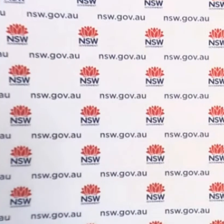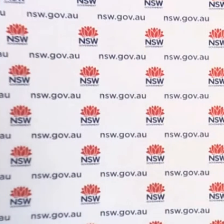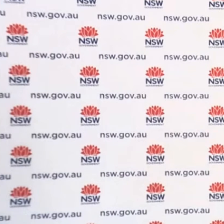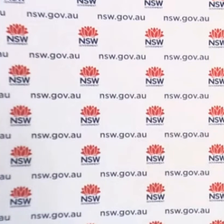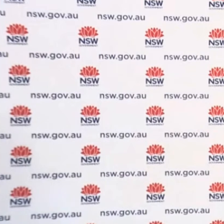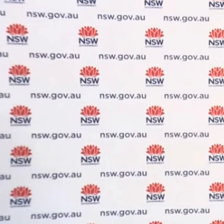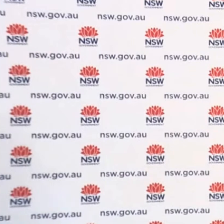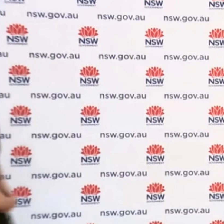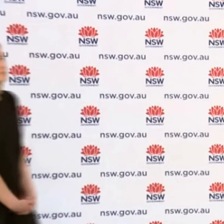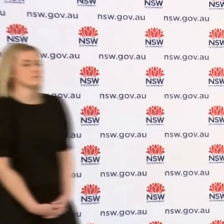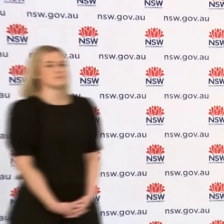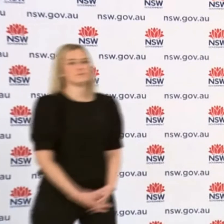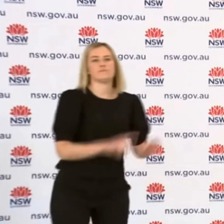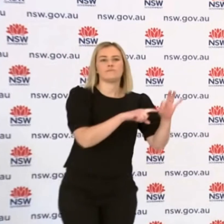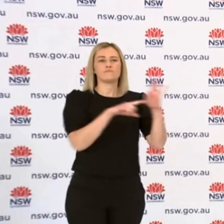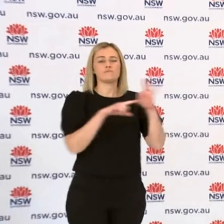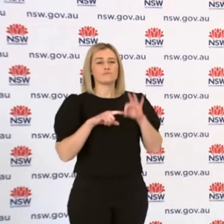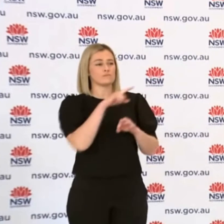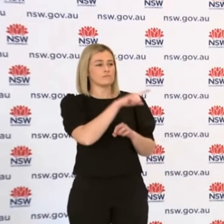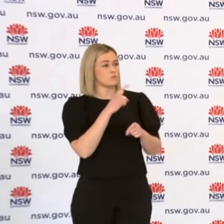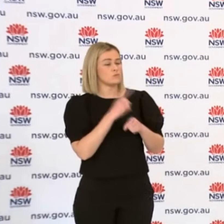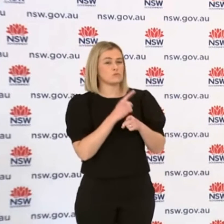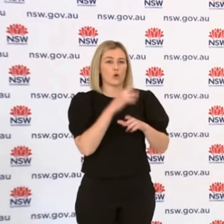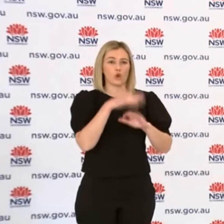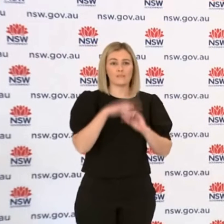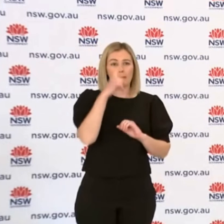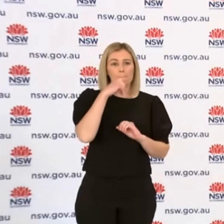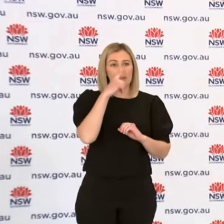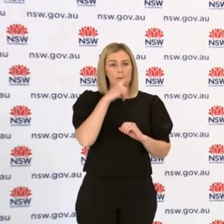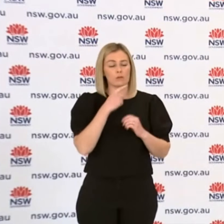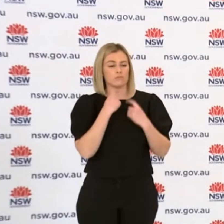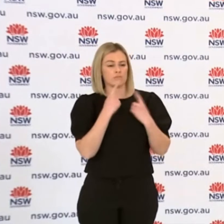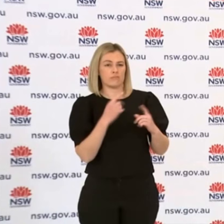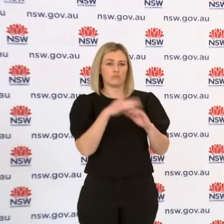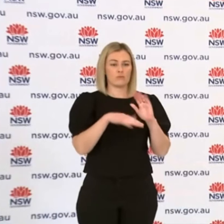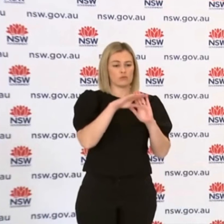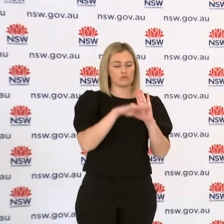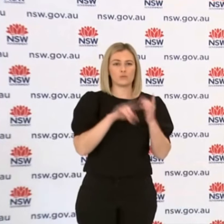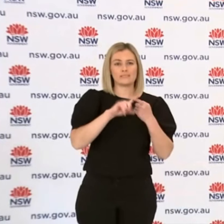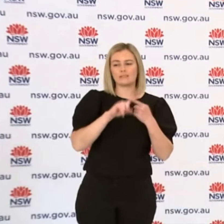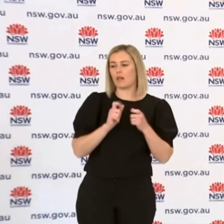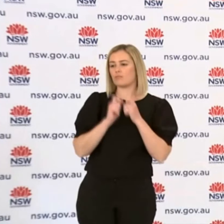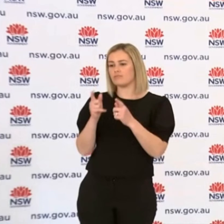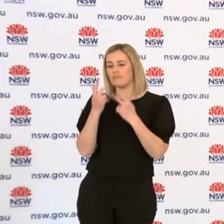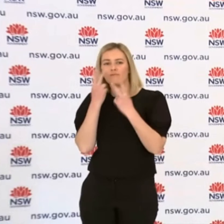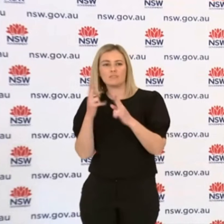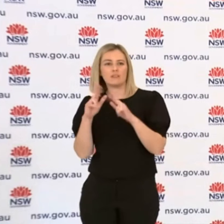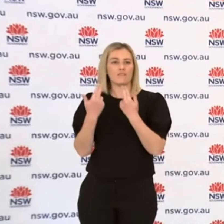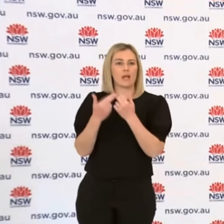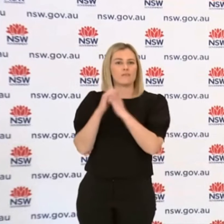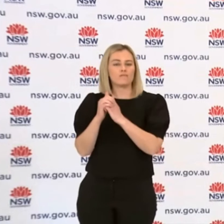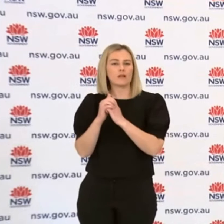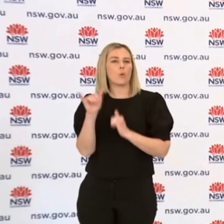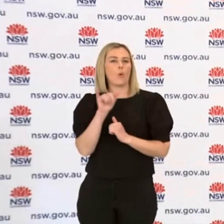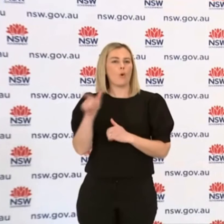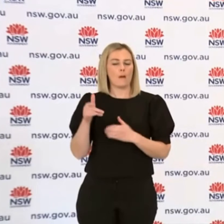and particularly these sorts of household gatherings, and the Deputy Commissioner saying now that people are even using supermarkets to congregate. We're